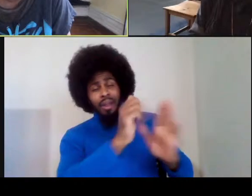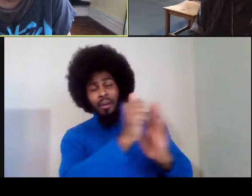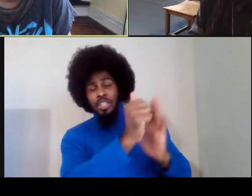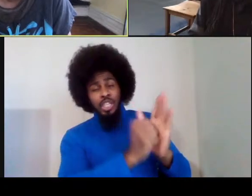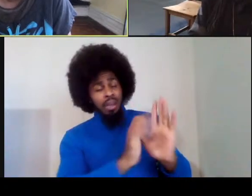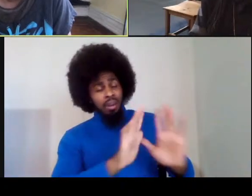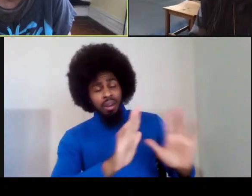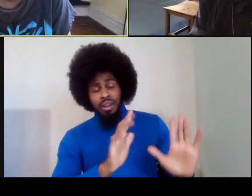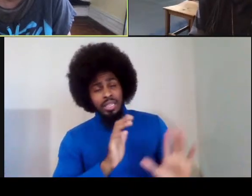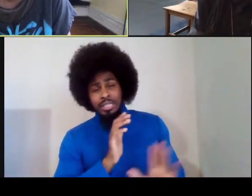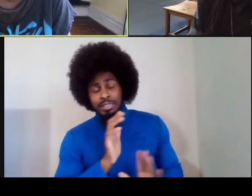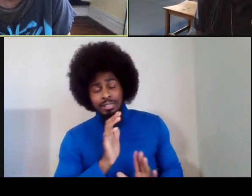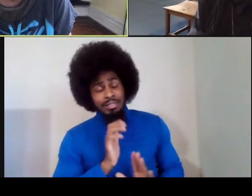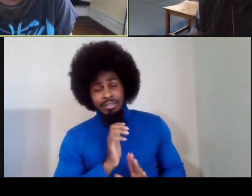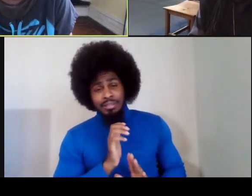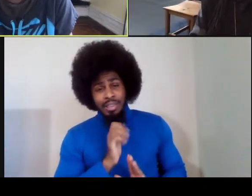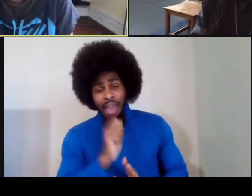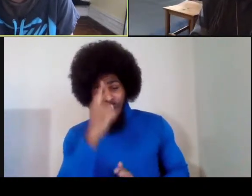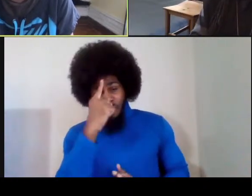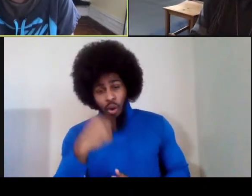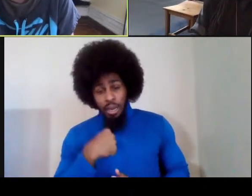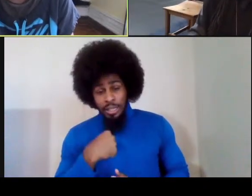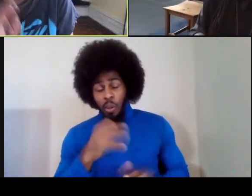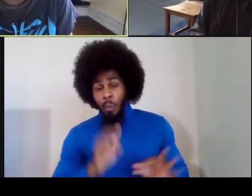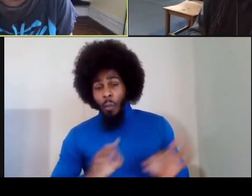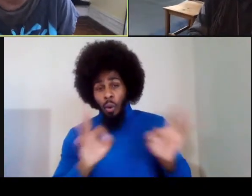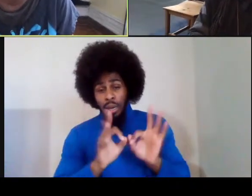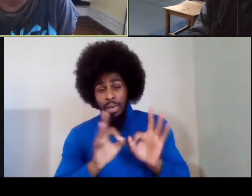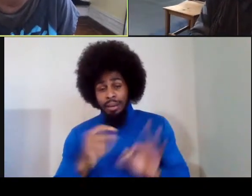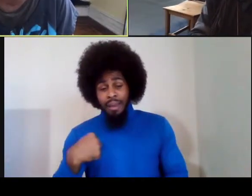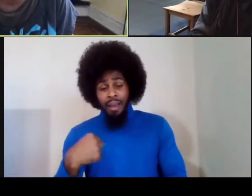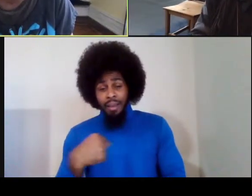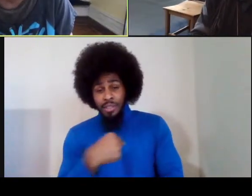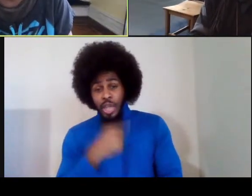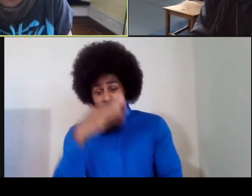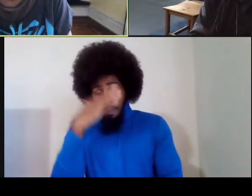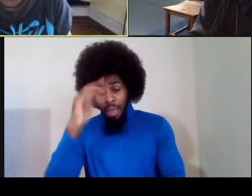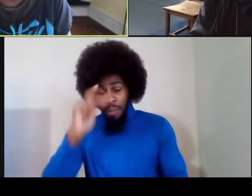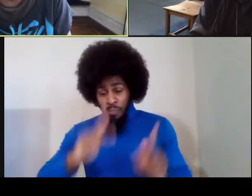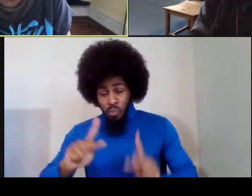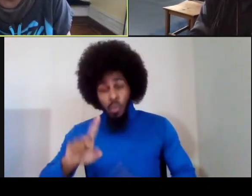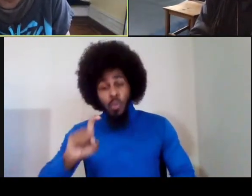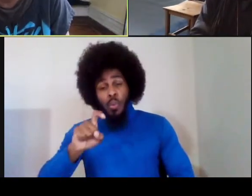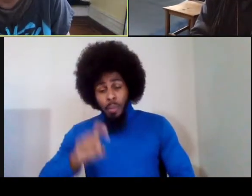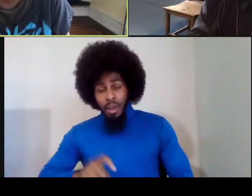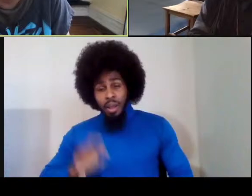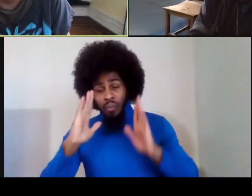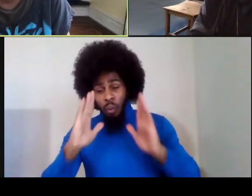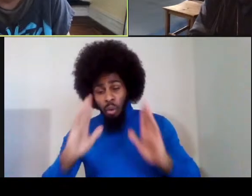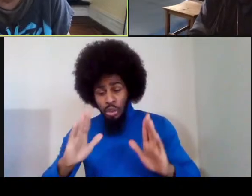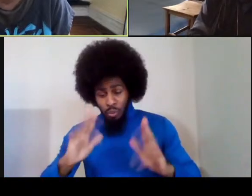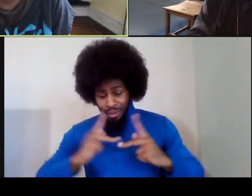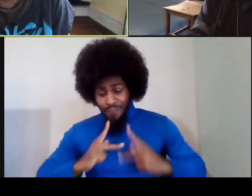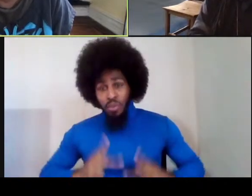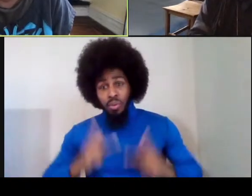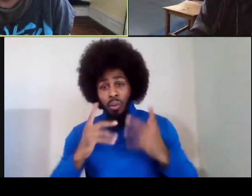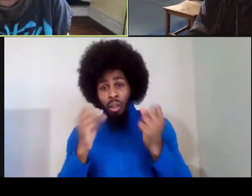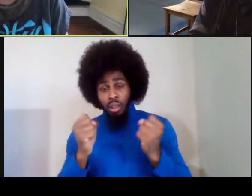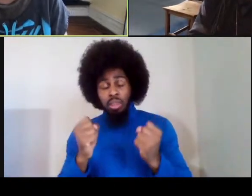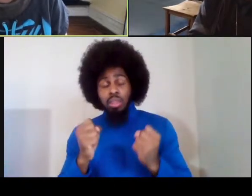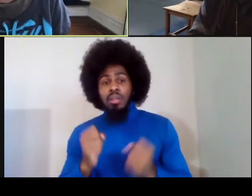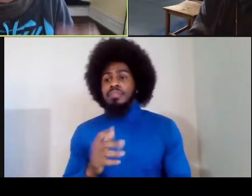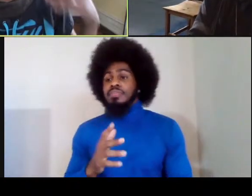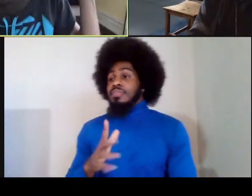Nah, right. And I feel like we just, Black people really need to concentrate on health right